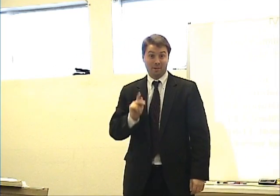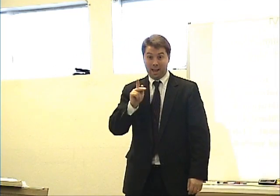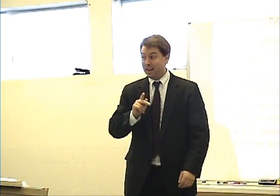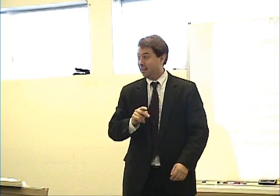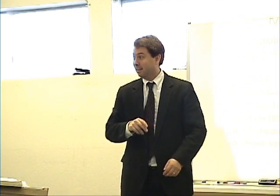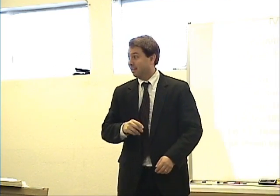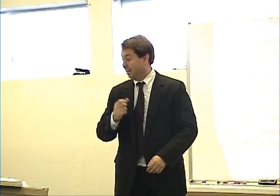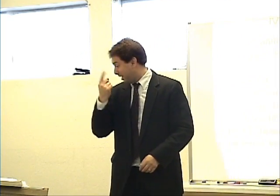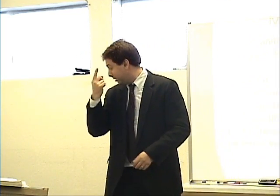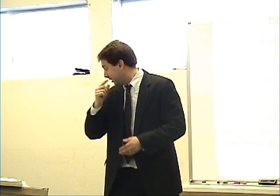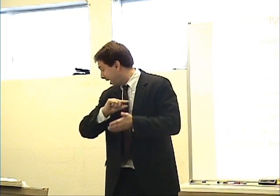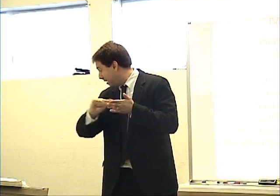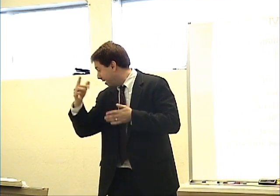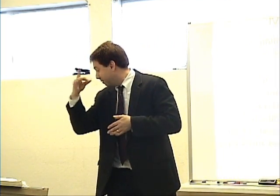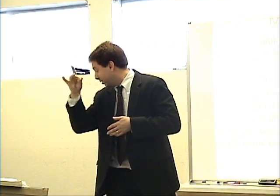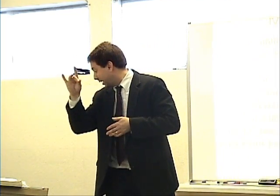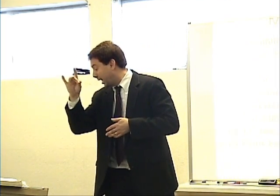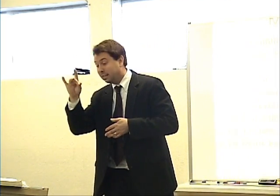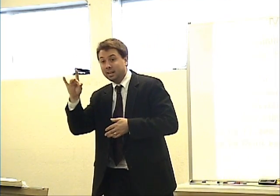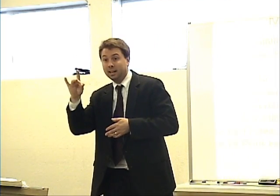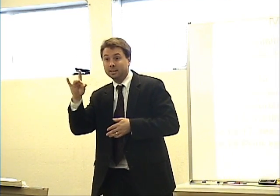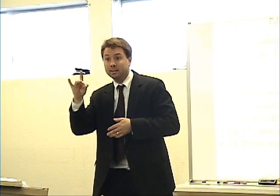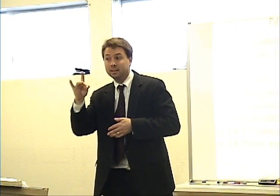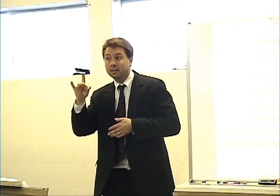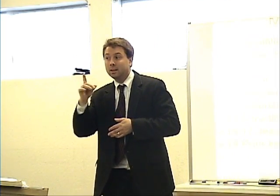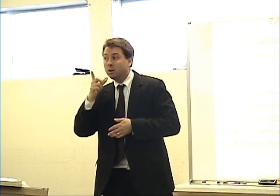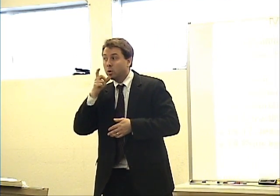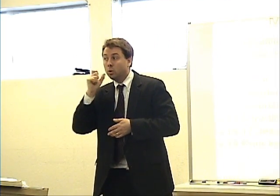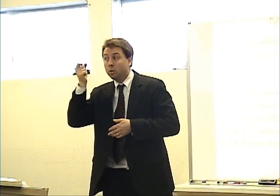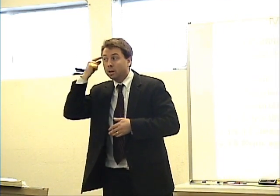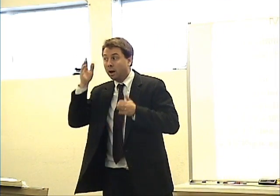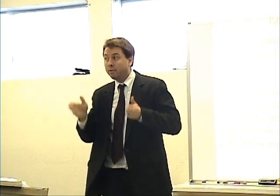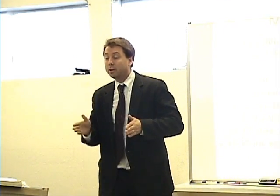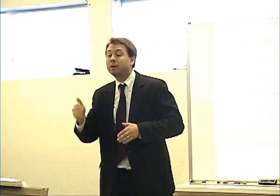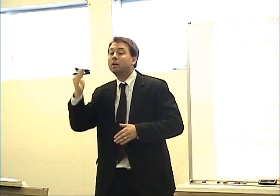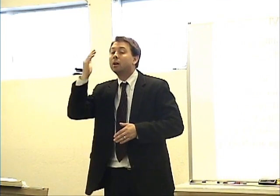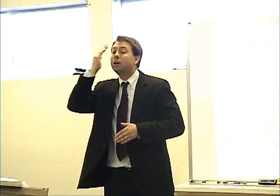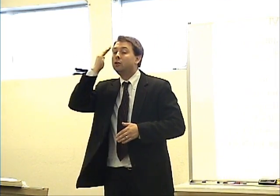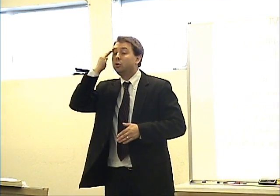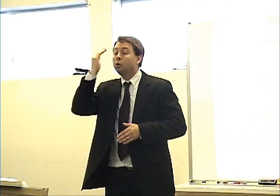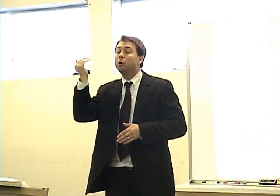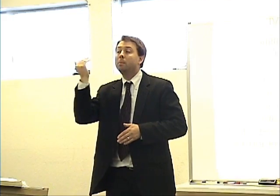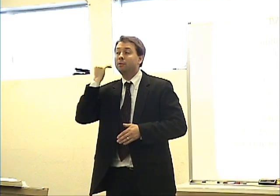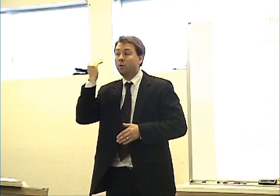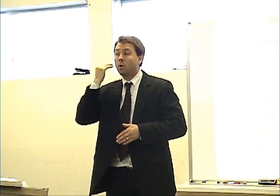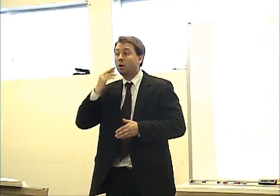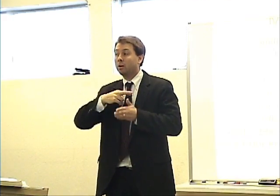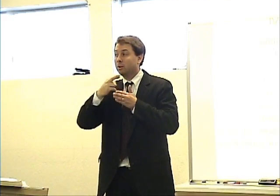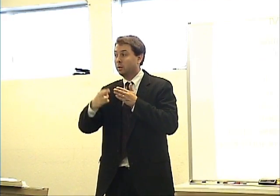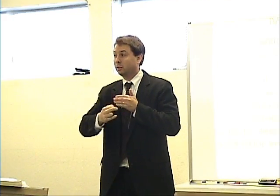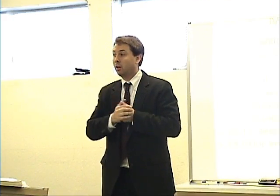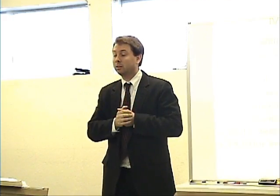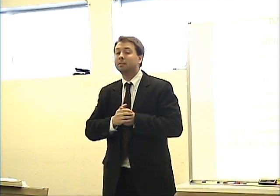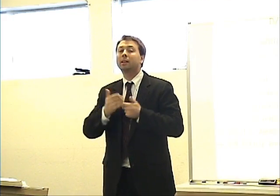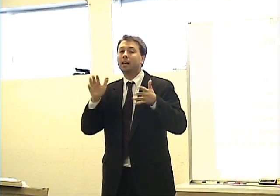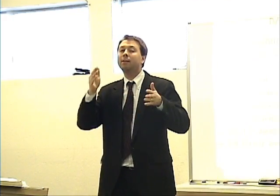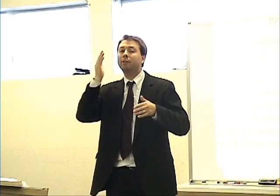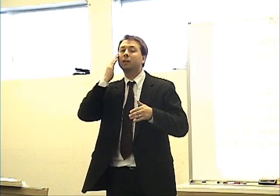Okay? Understand verse 18. Who the governor knew before the result. He finished